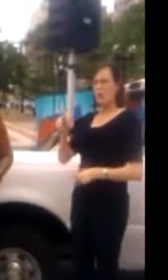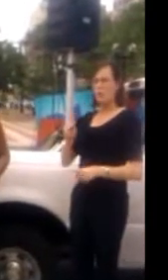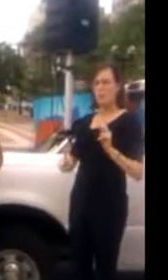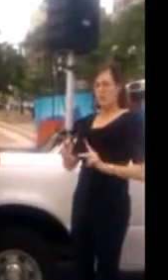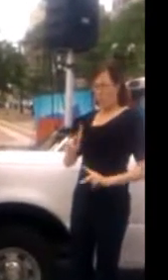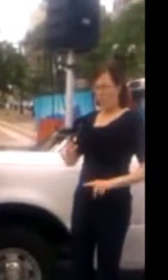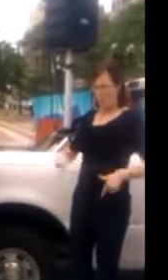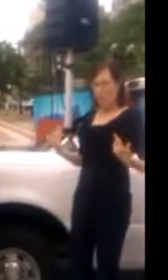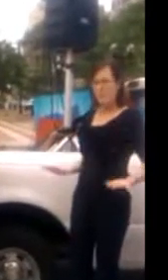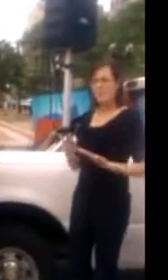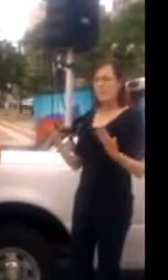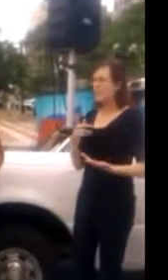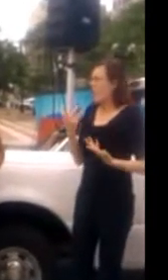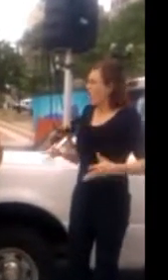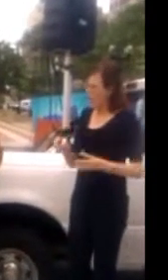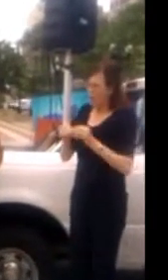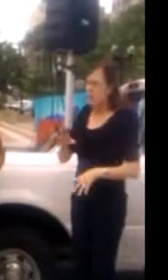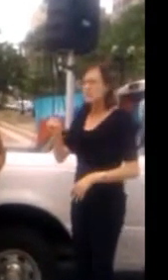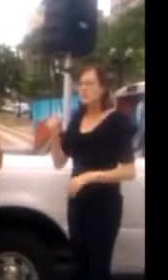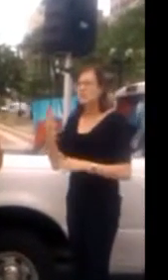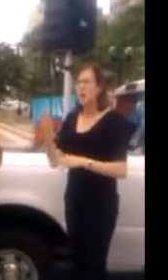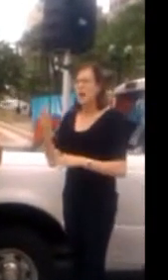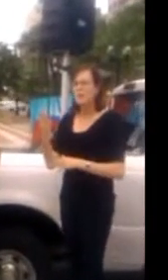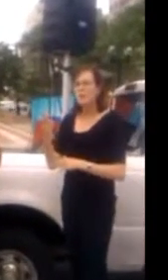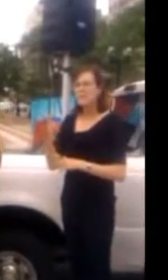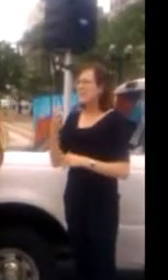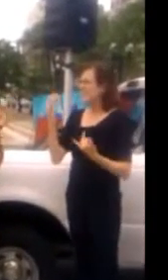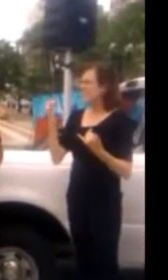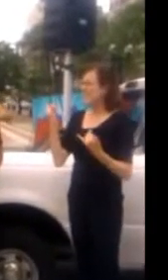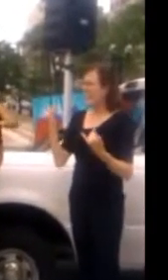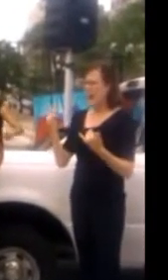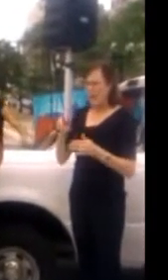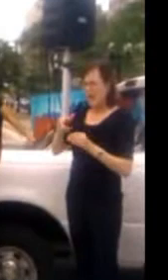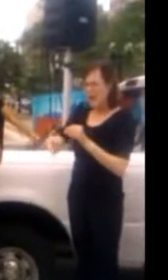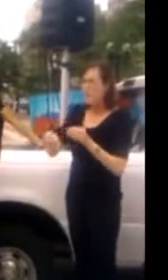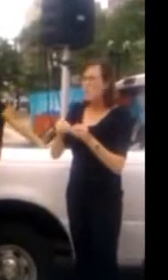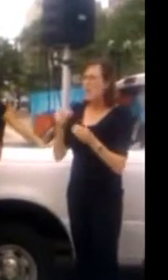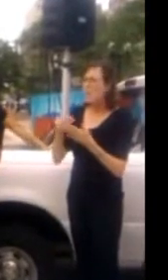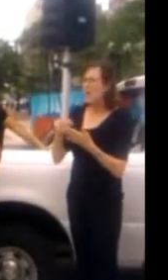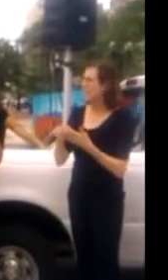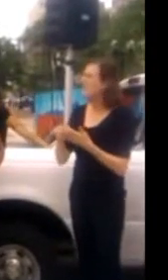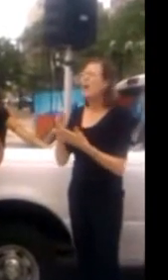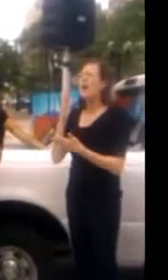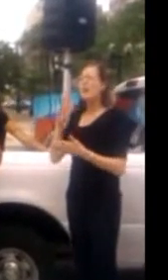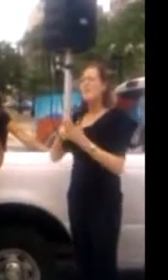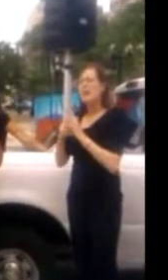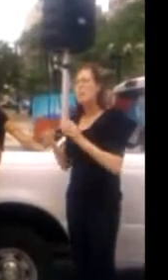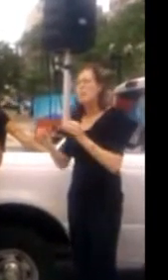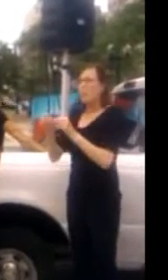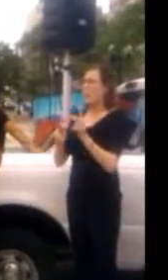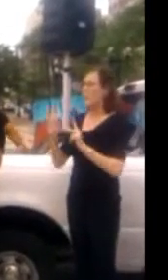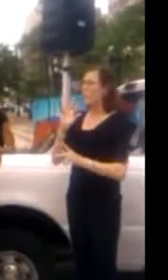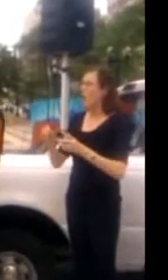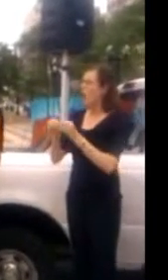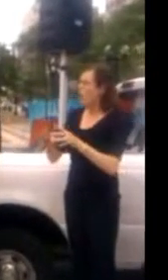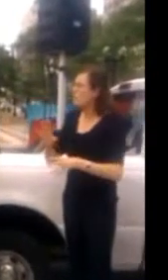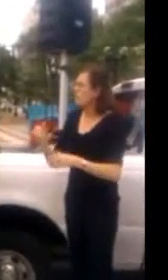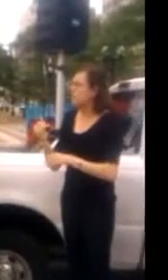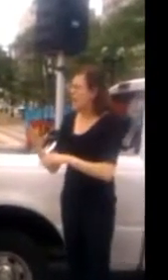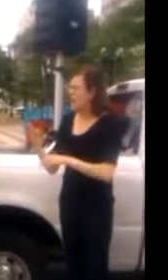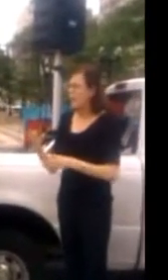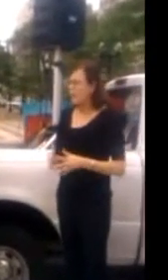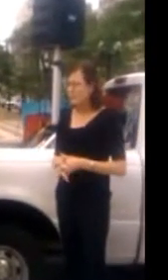have already lost their jobs. And with this budget cut, more are going to lose their jobs. You think we